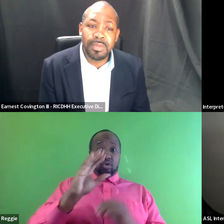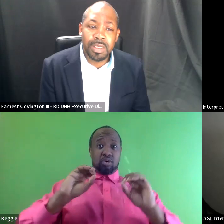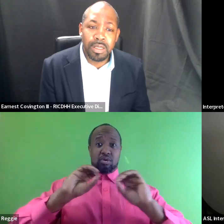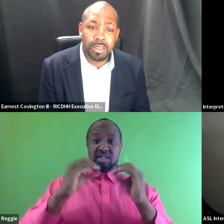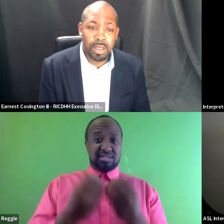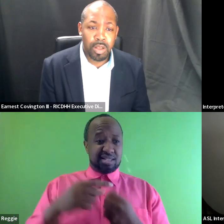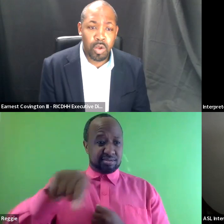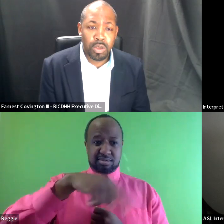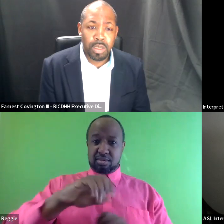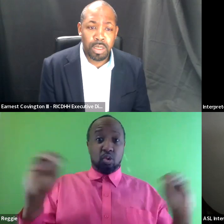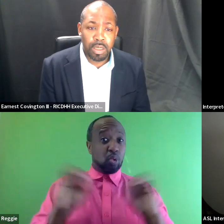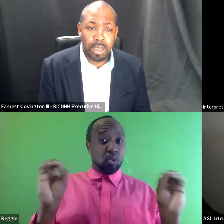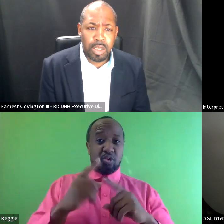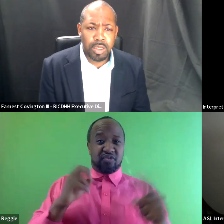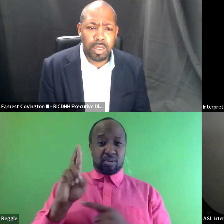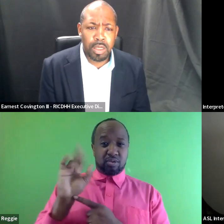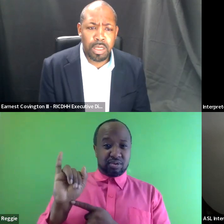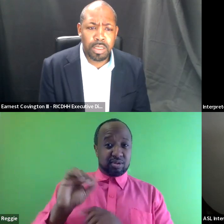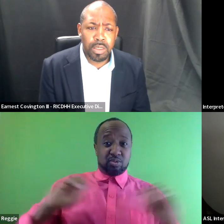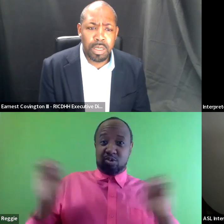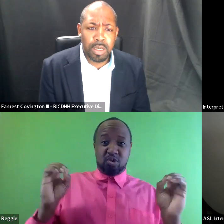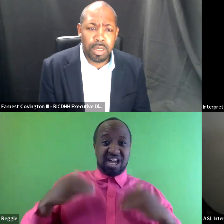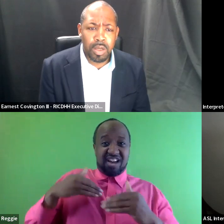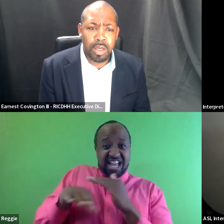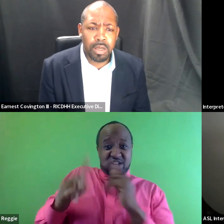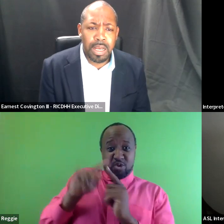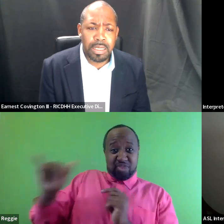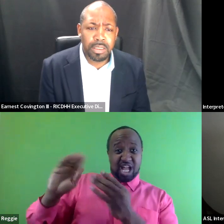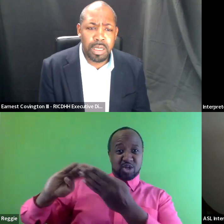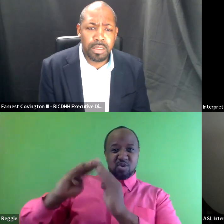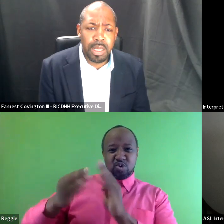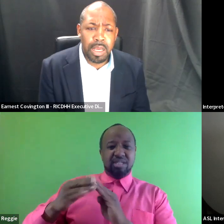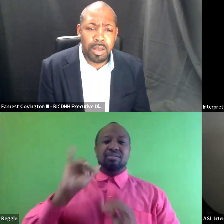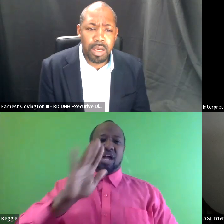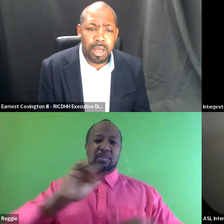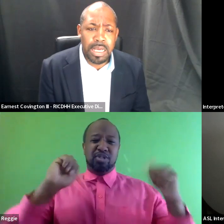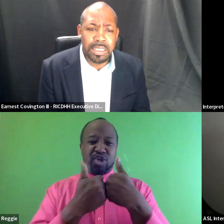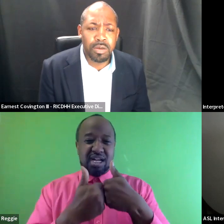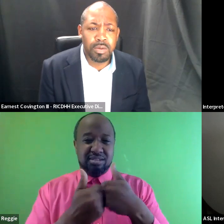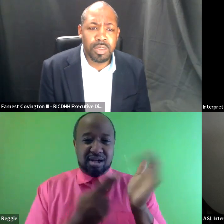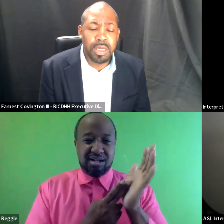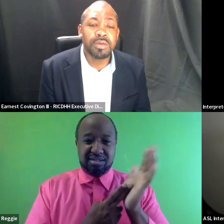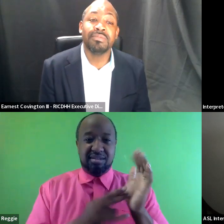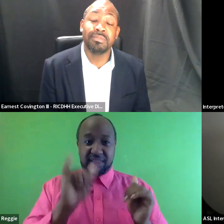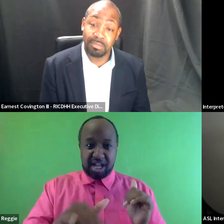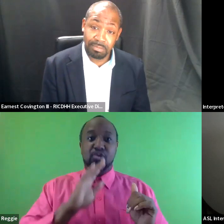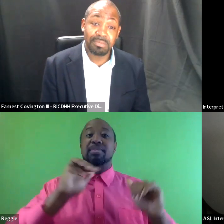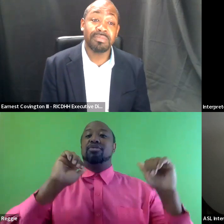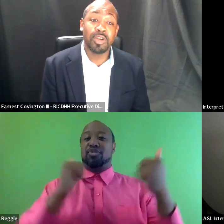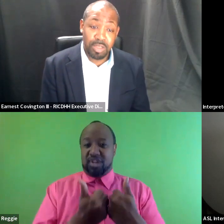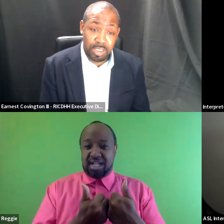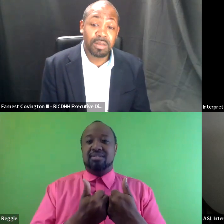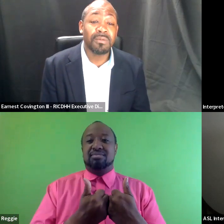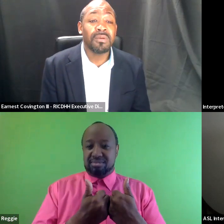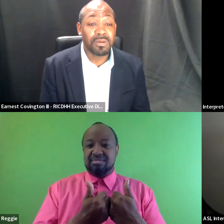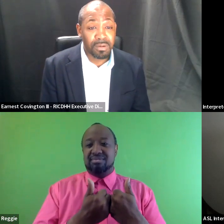but who you know growing up. If your organization doesn't have people from Rhode Island and access to the Rhode Island